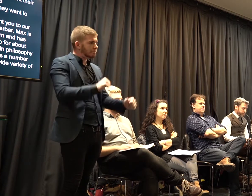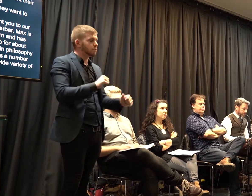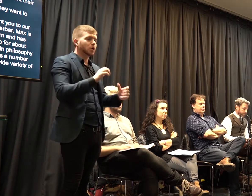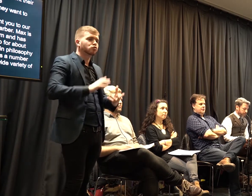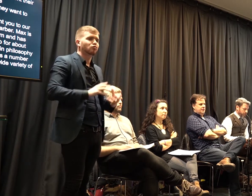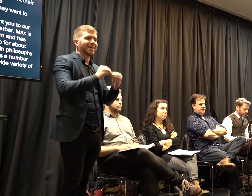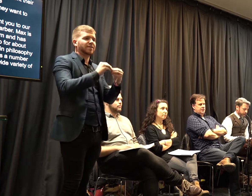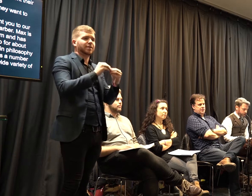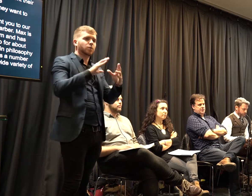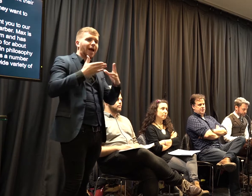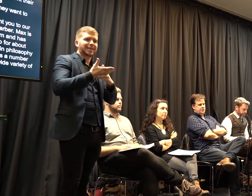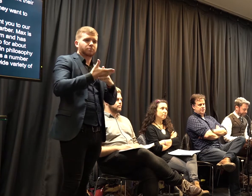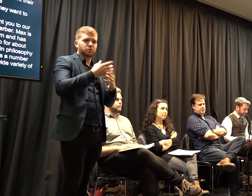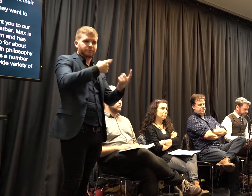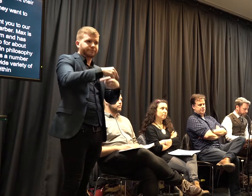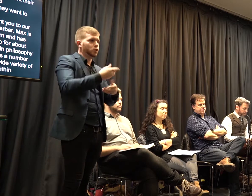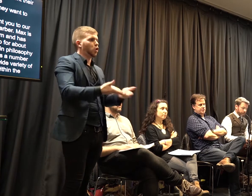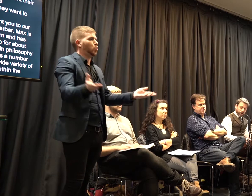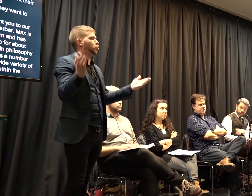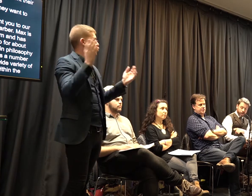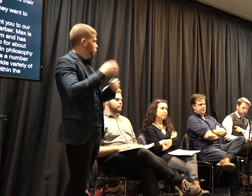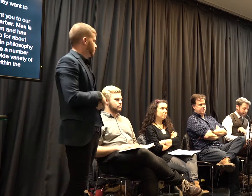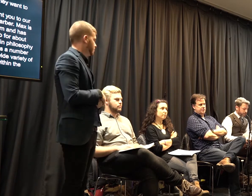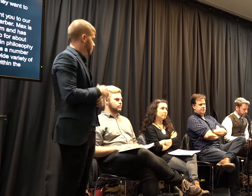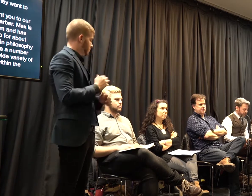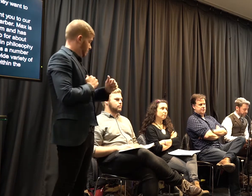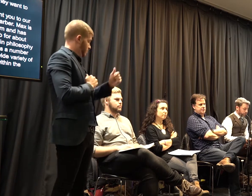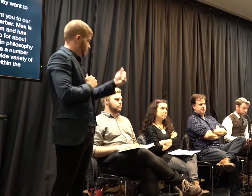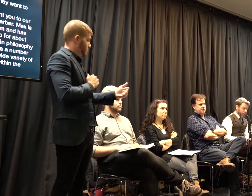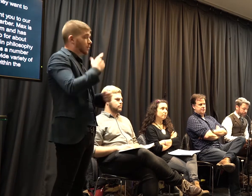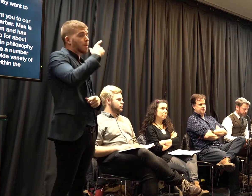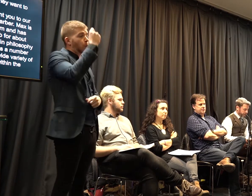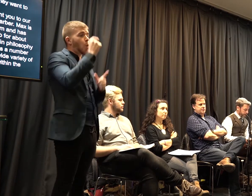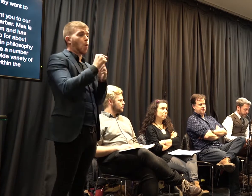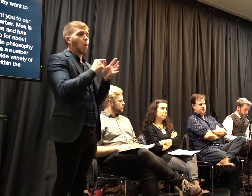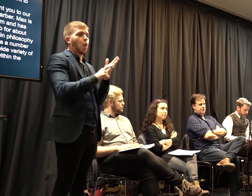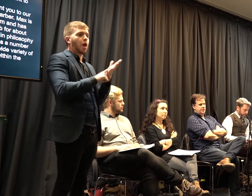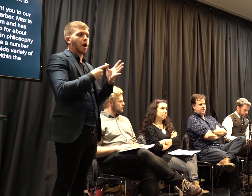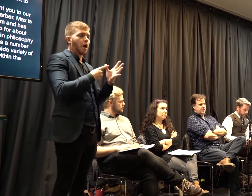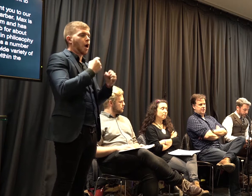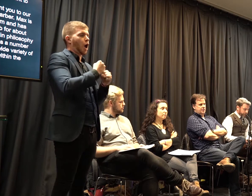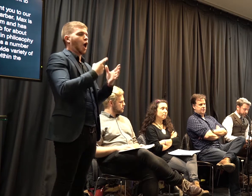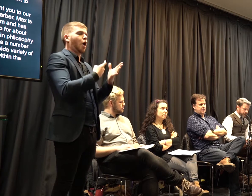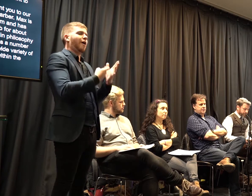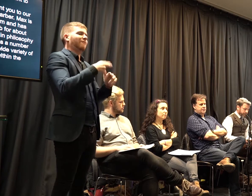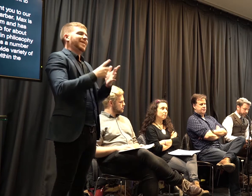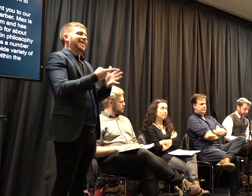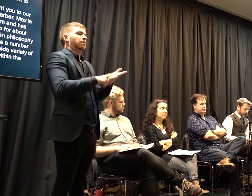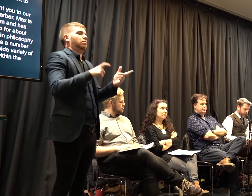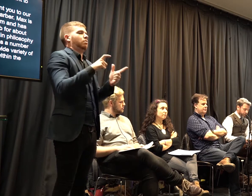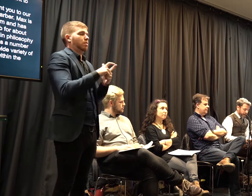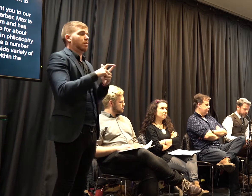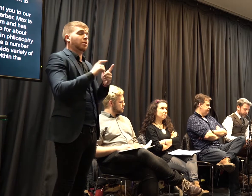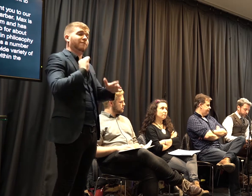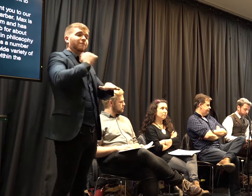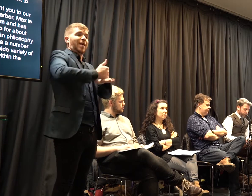the accessibility of said shows. Then next along we have Paula Garfield. Paula co-founded Definitely Theatre